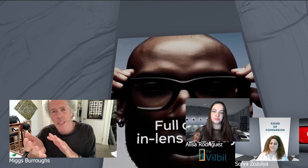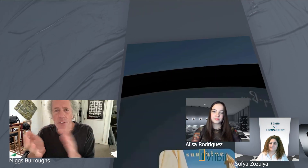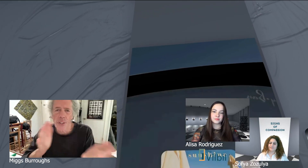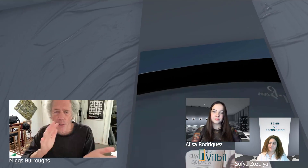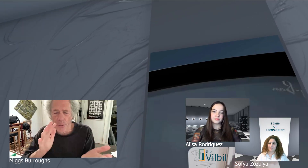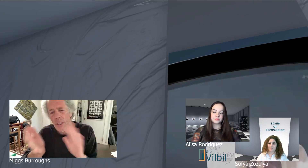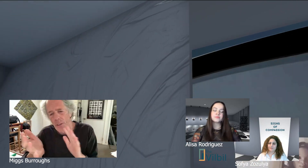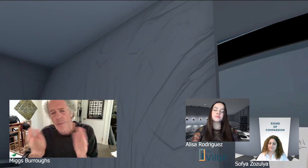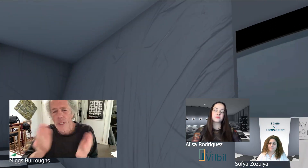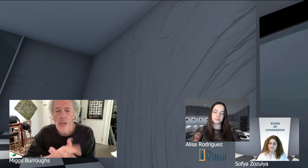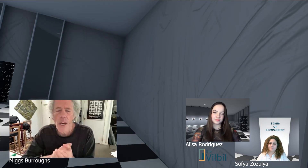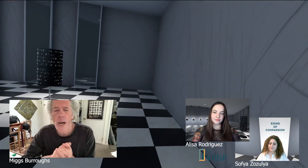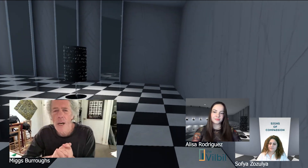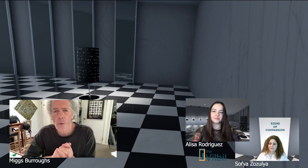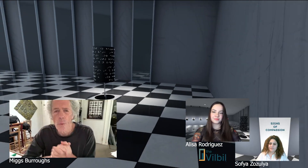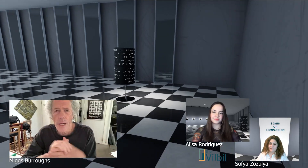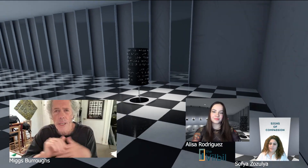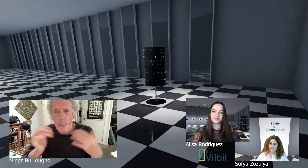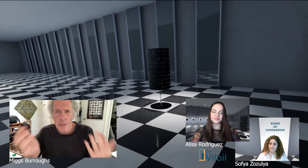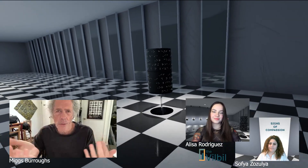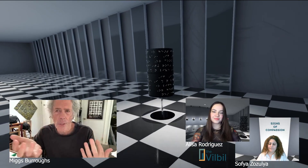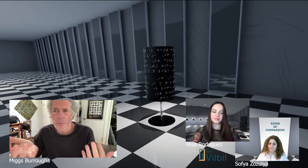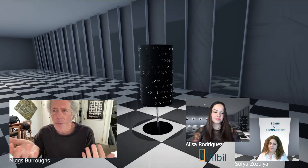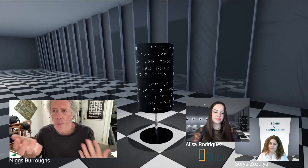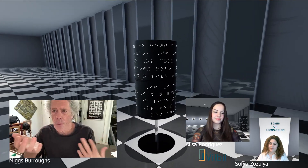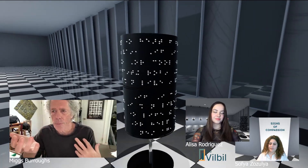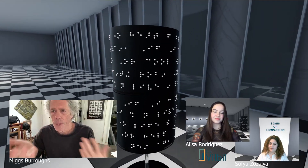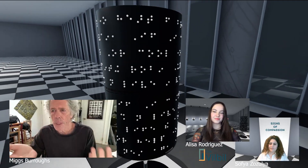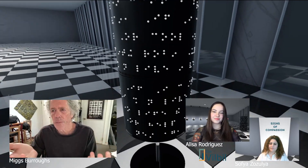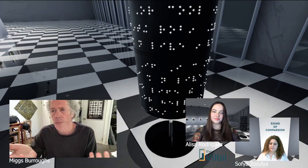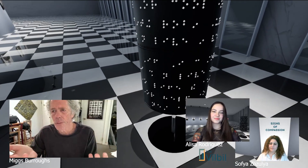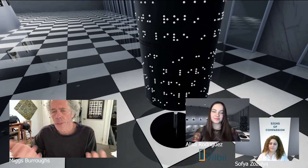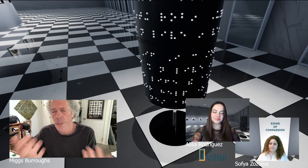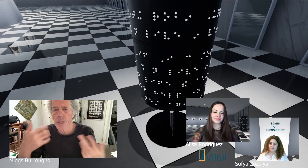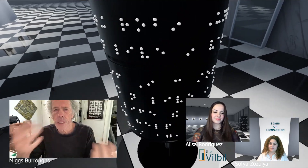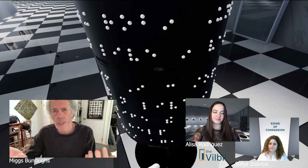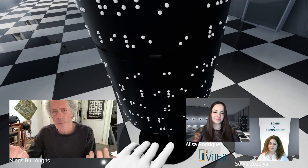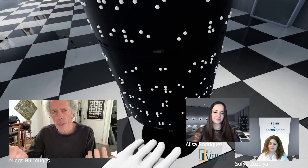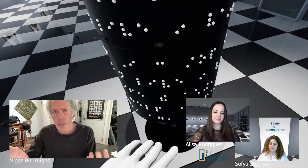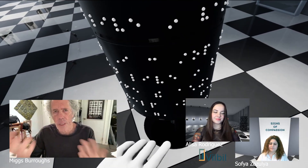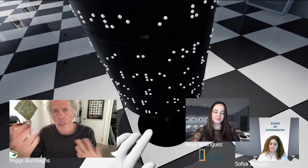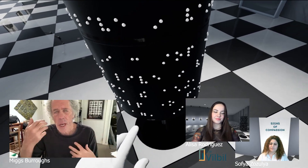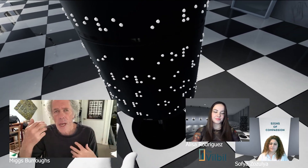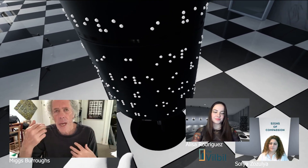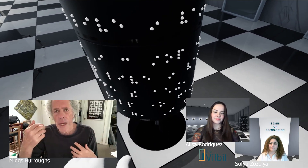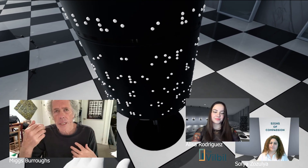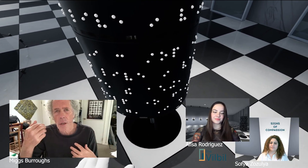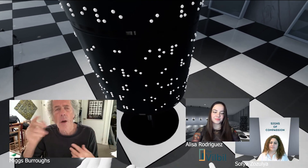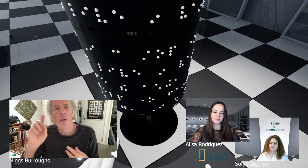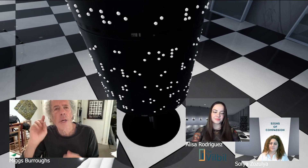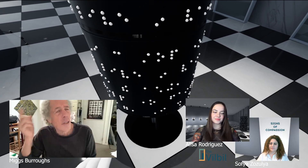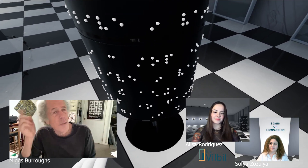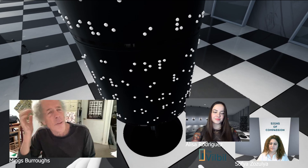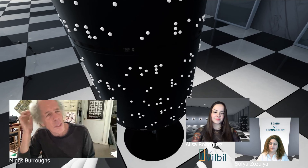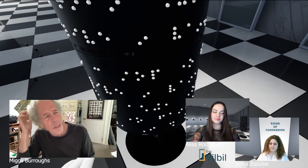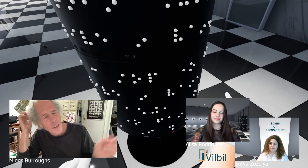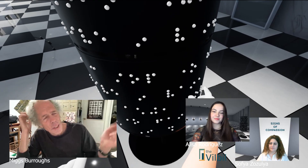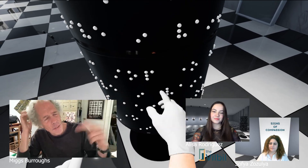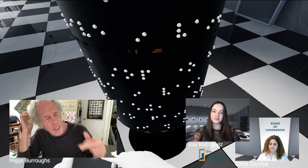That's cute. Why not do something more meaningful, convey something? And the other thing that fed